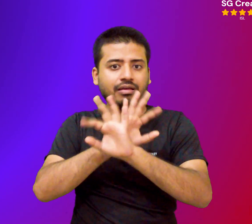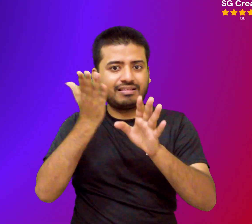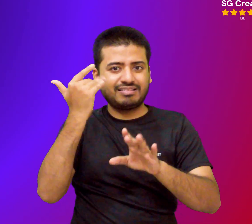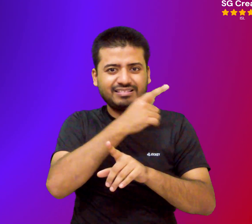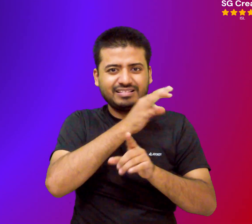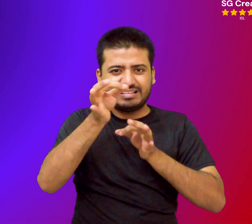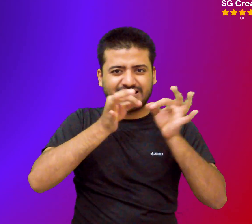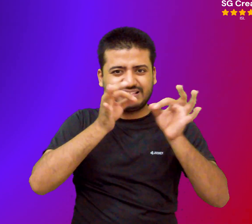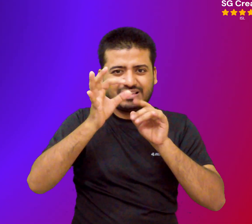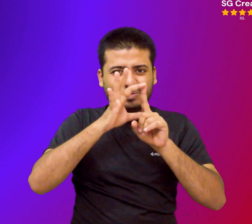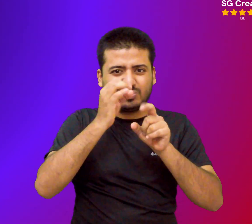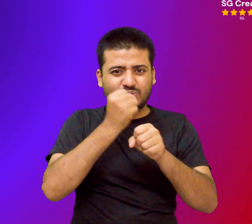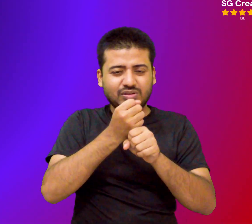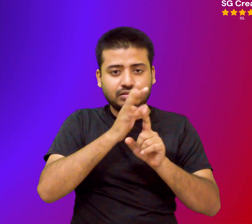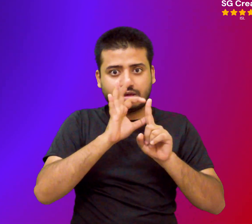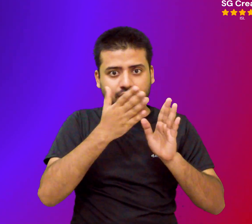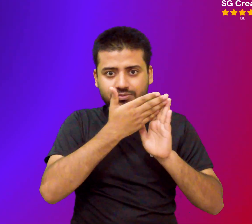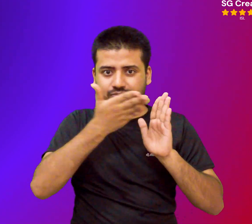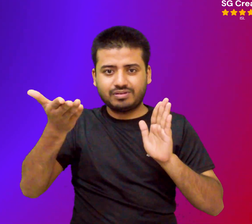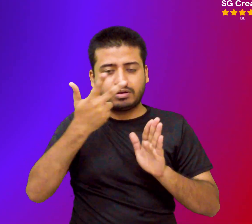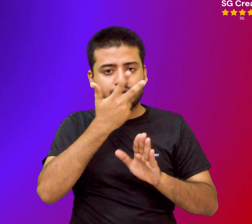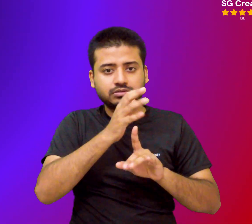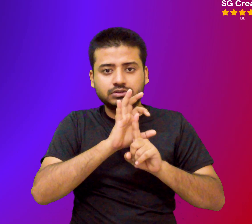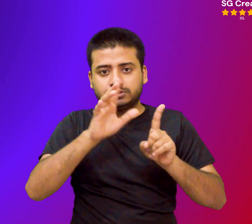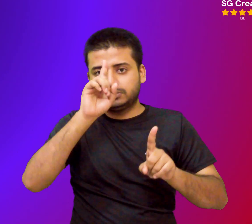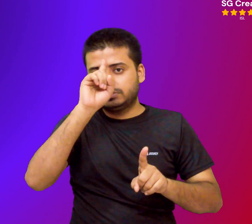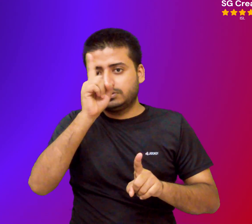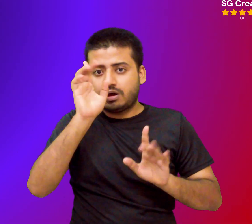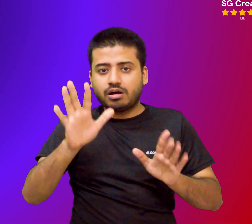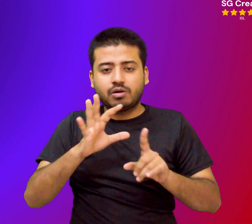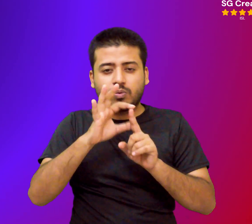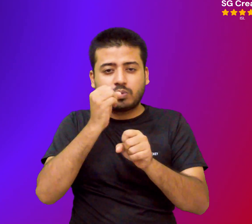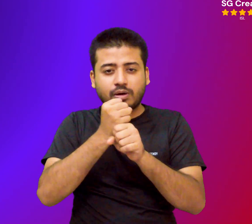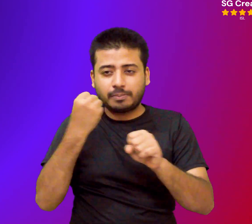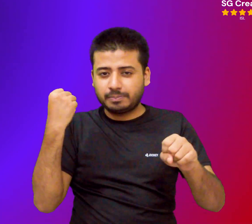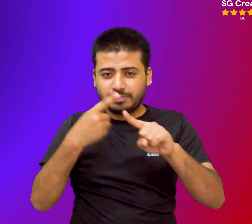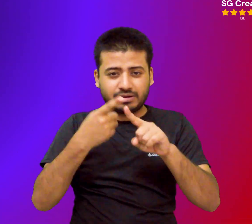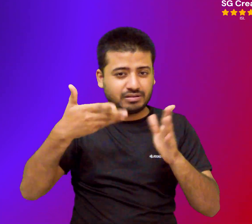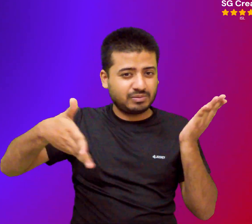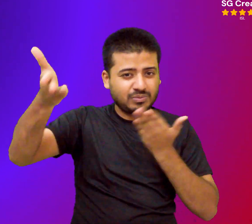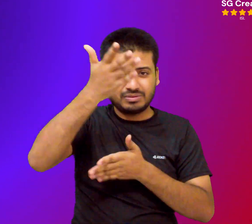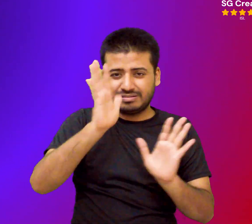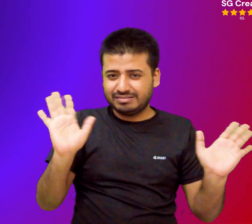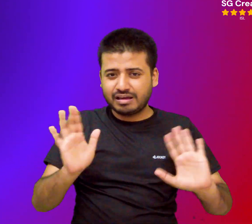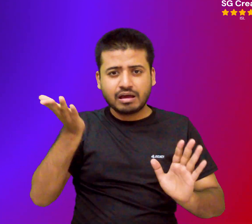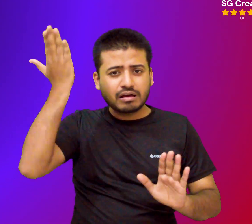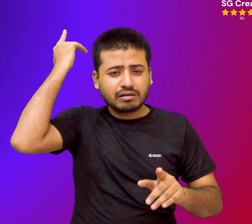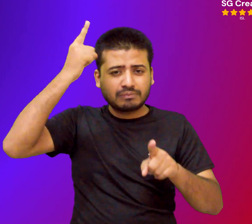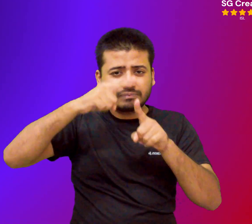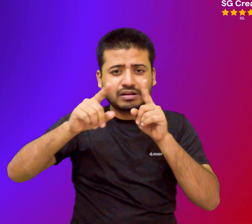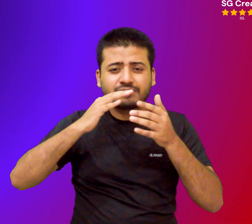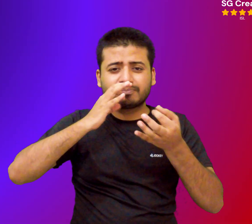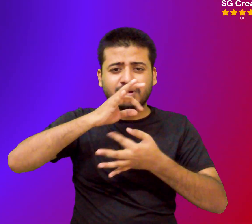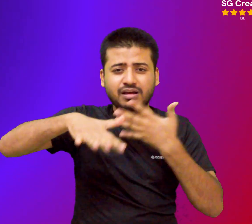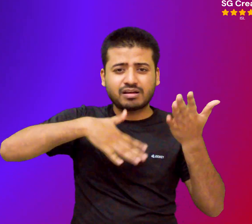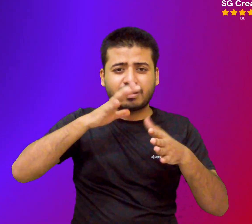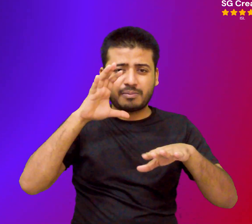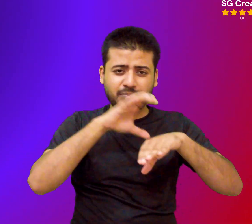involving the discovery of dog heads and unhygienic conditions in factories producing momos and spring rolls. One incident in